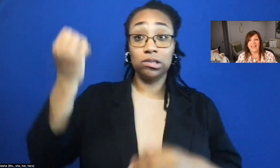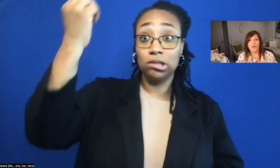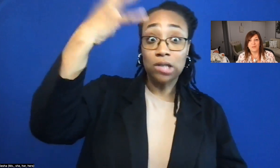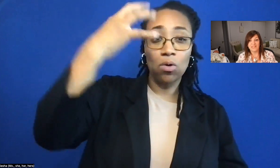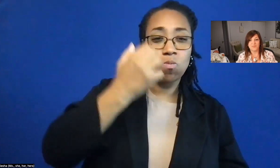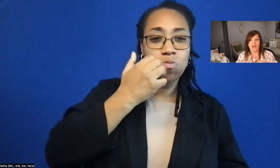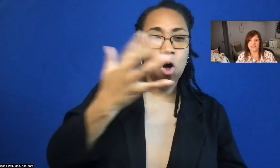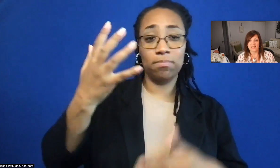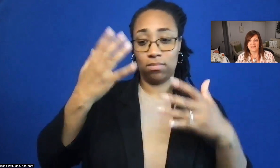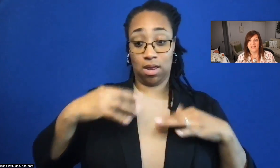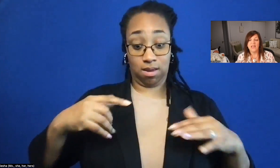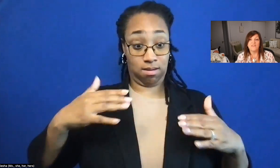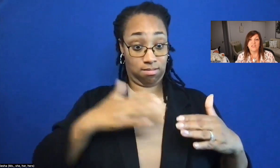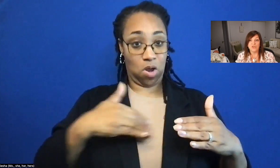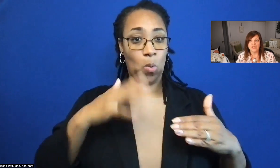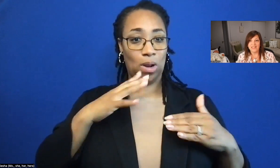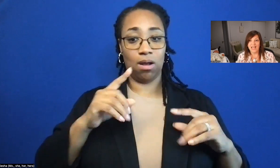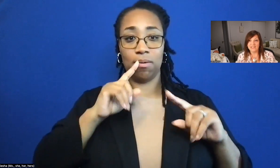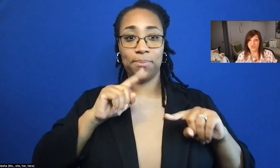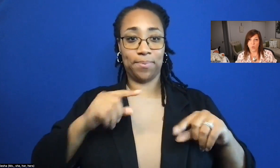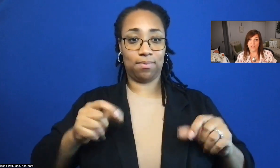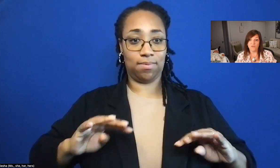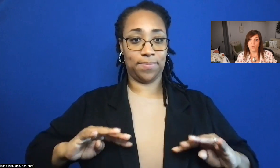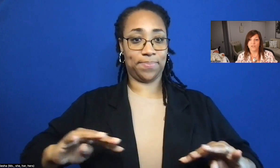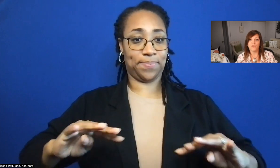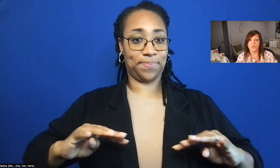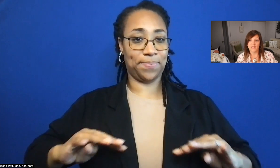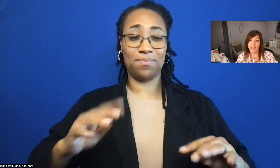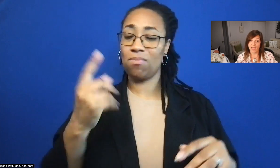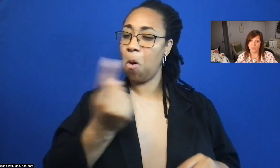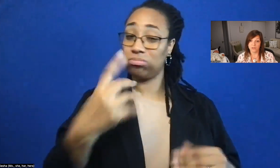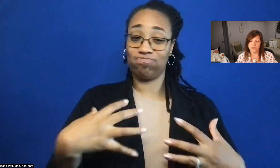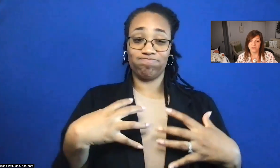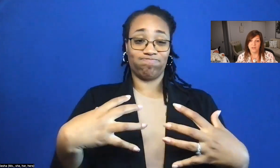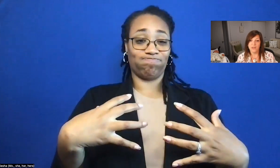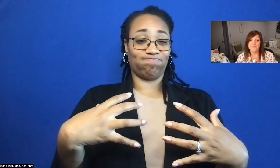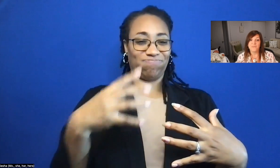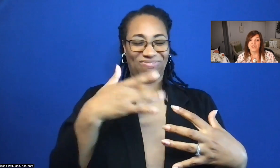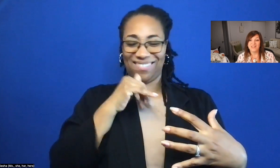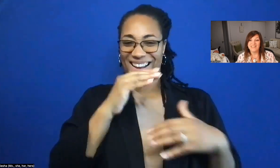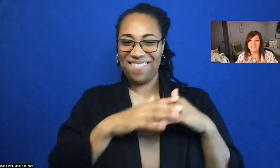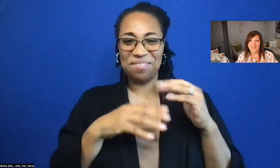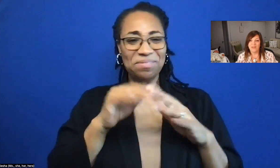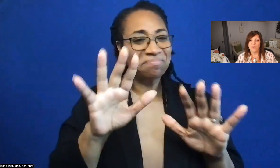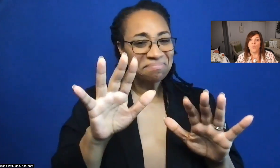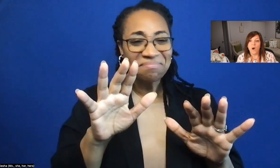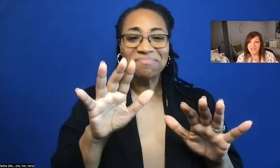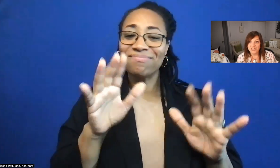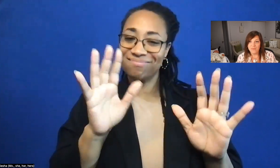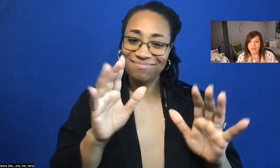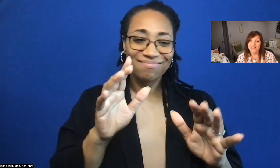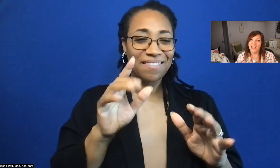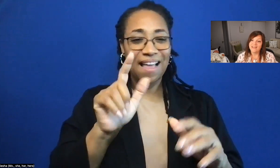can help with this process that usually lasts 24 to 48 hours. During this time,